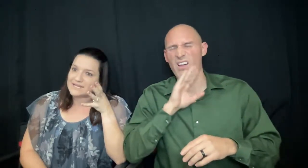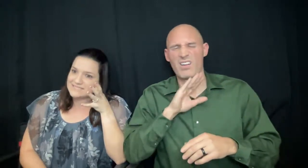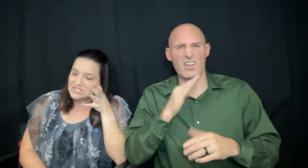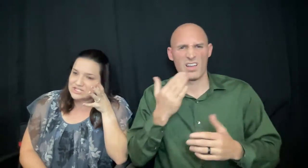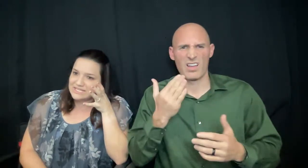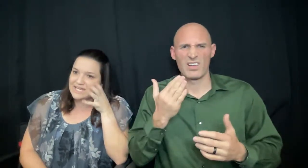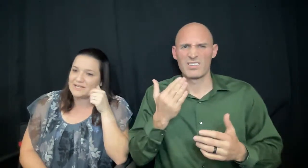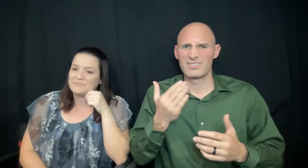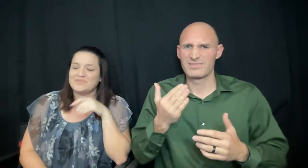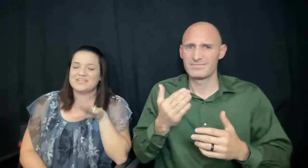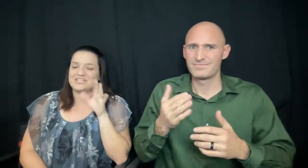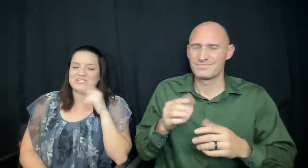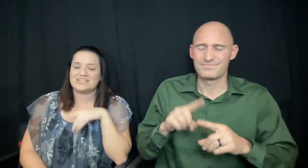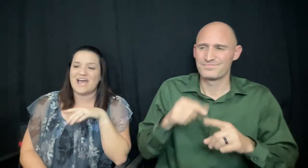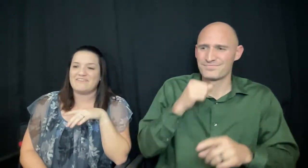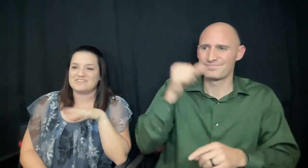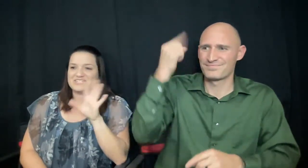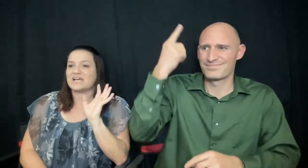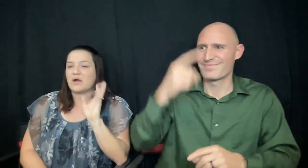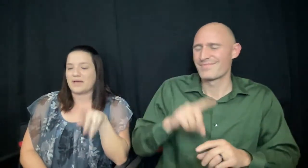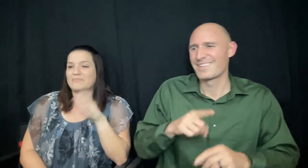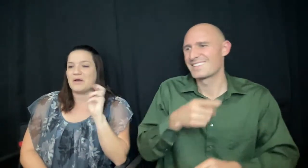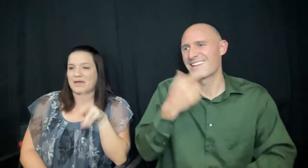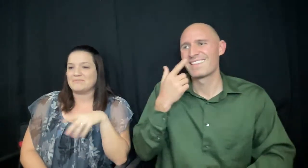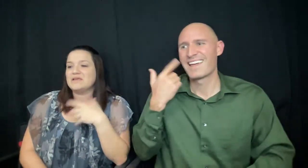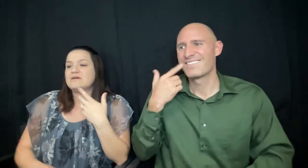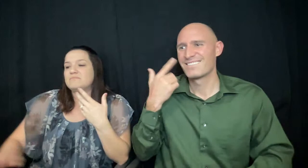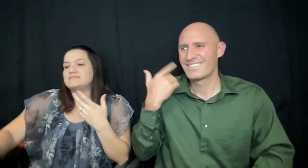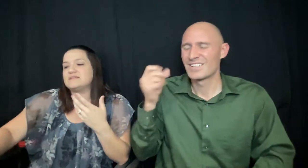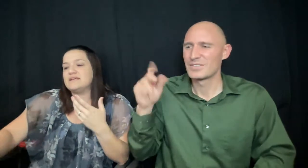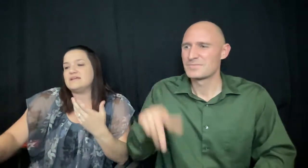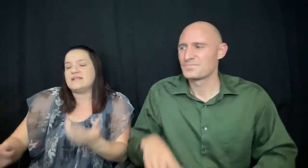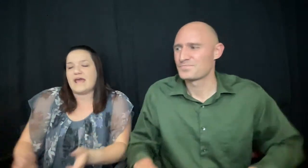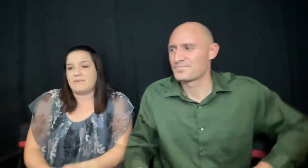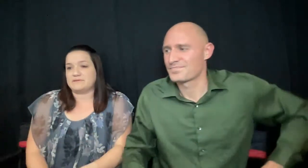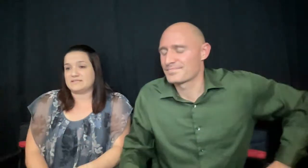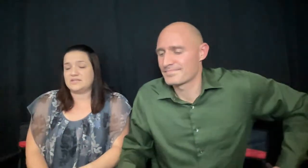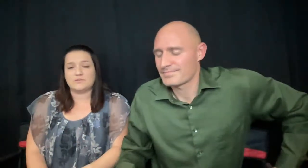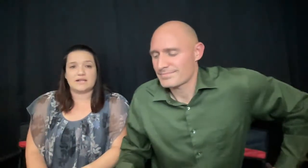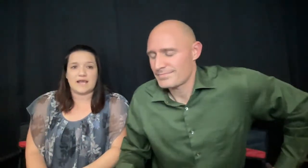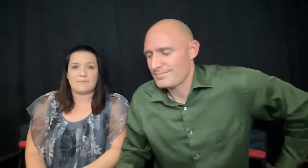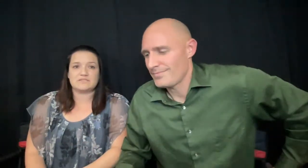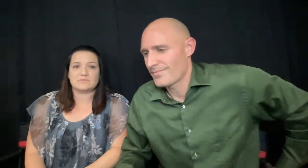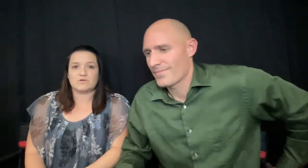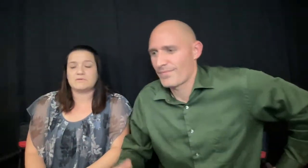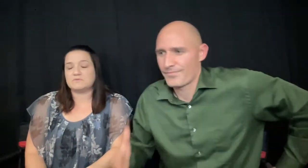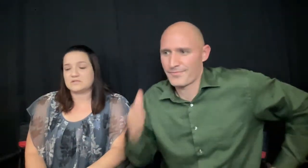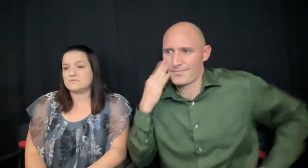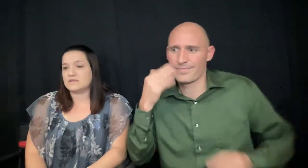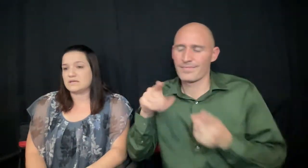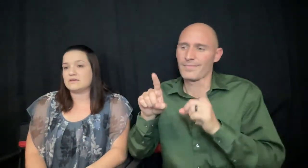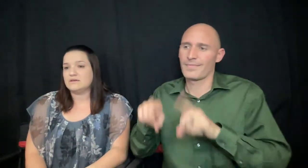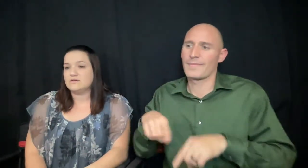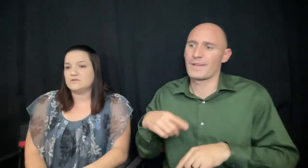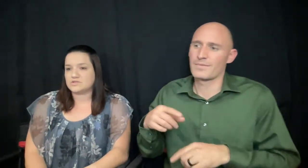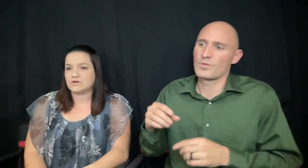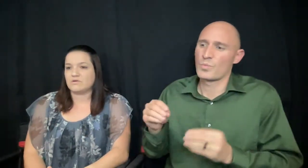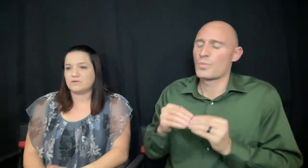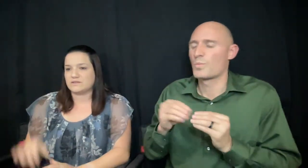I couldn't get it. And she laughed and she's like, okay. But it happens. And you know what? It happens to more people than you think who struggle with the